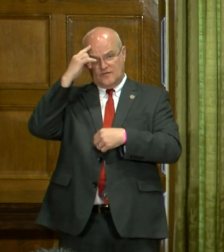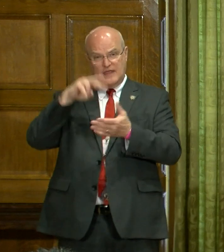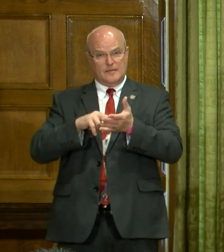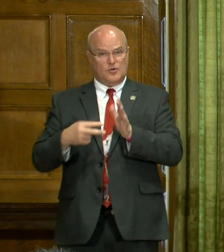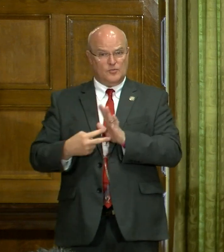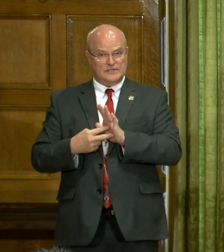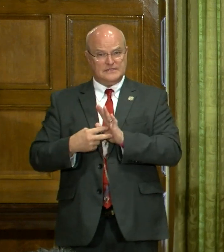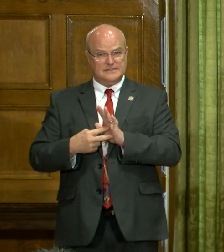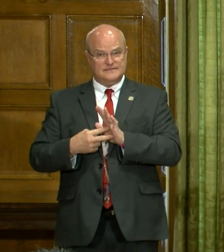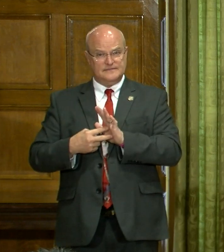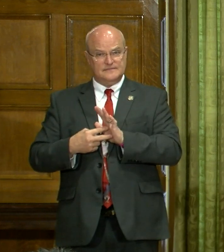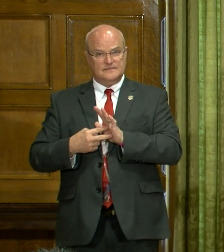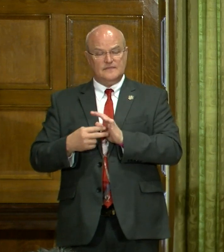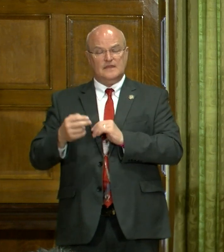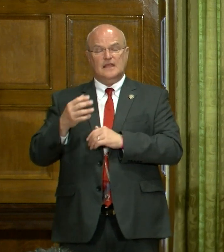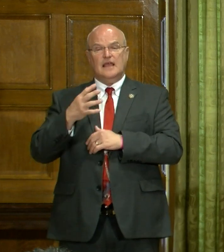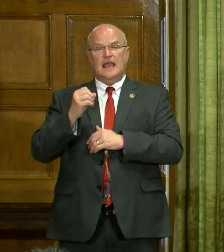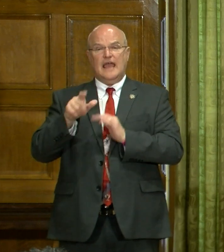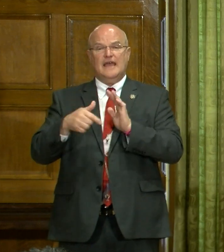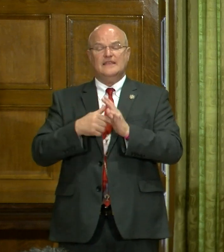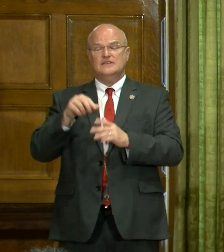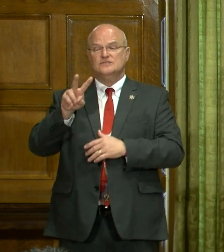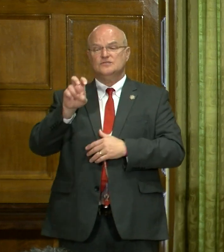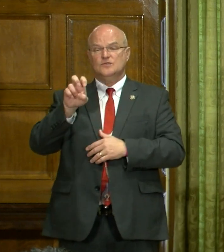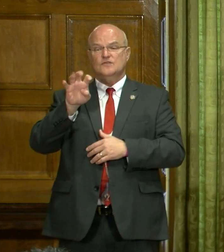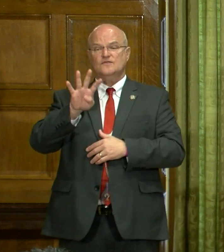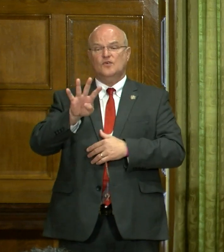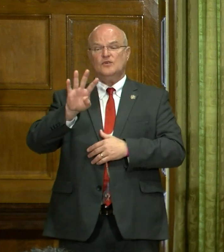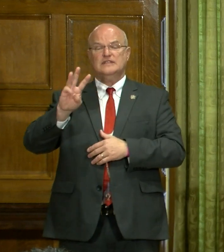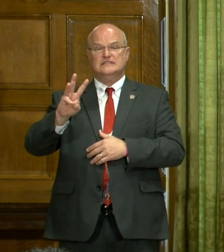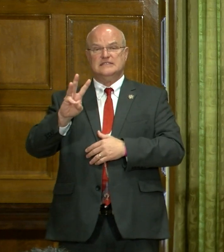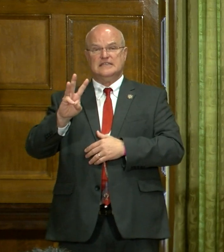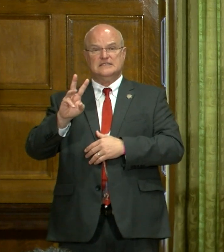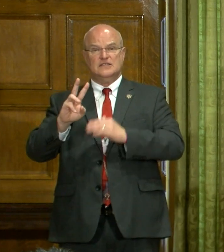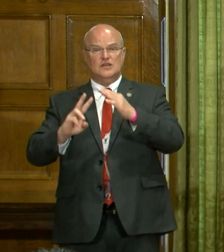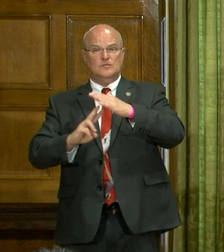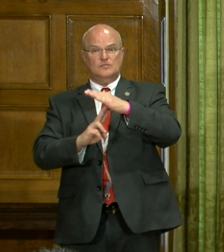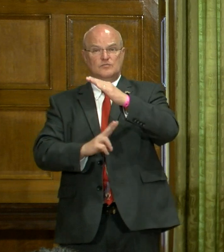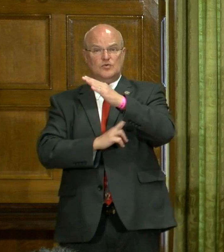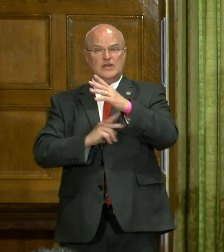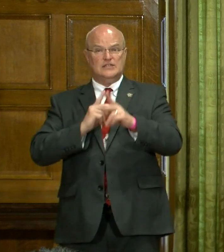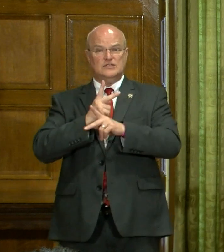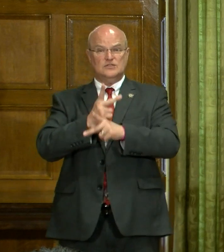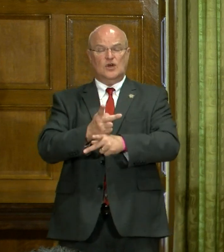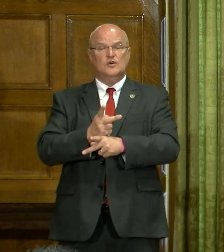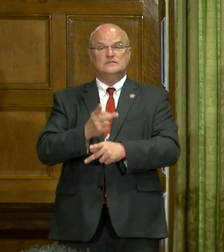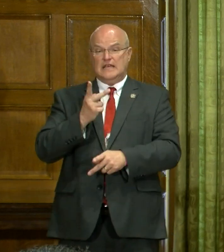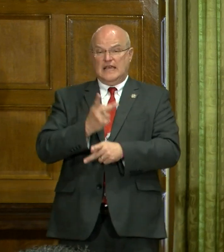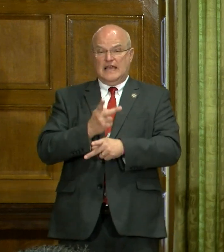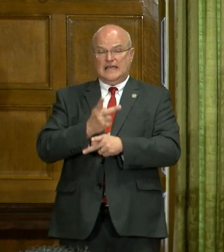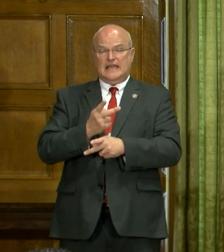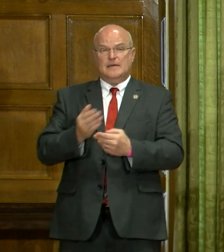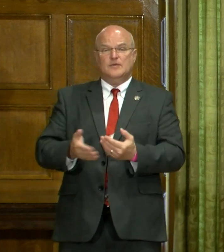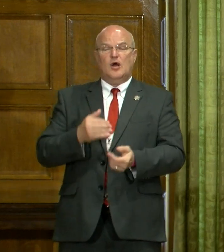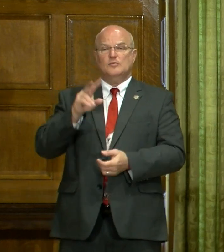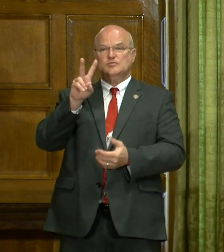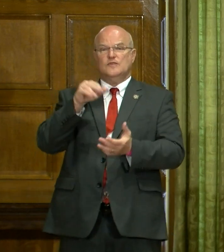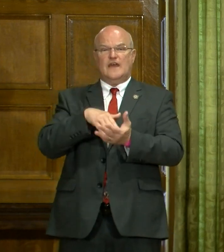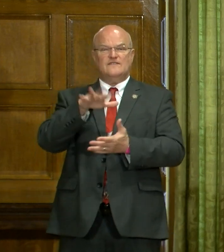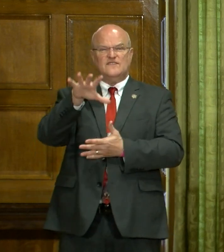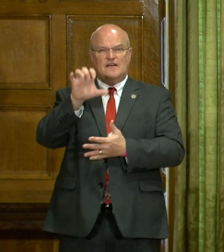that purpose, and these 246 bridge loans has retained almost 2,500